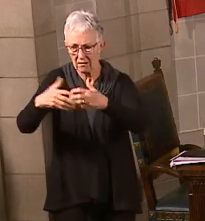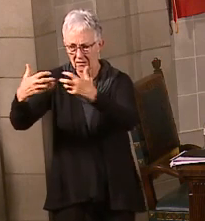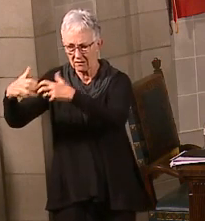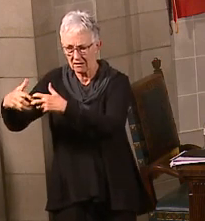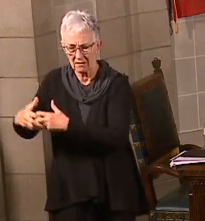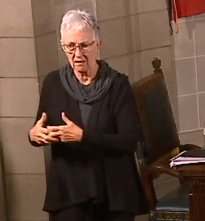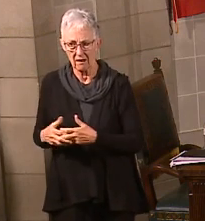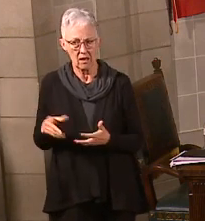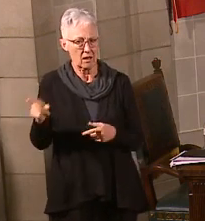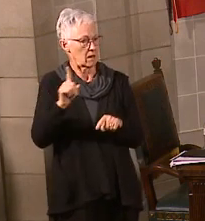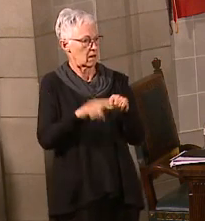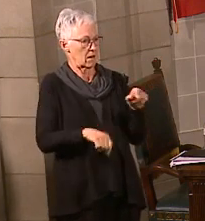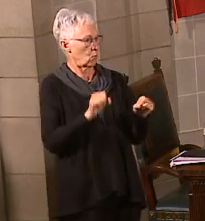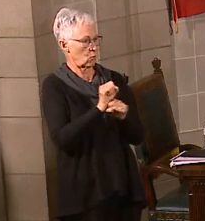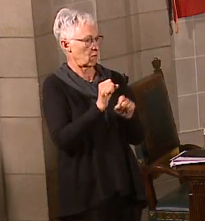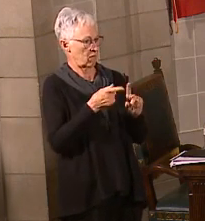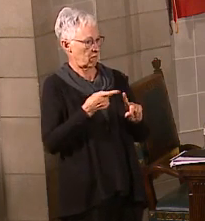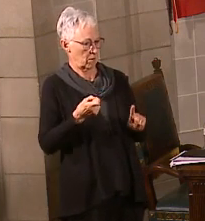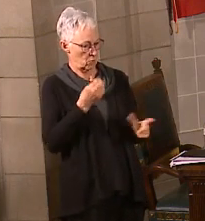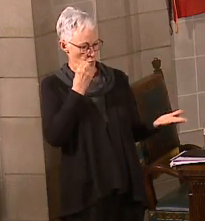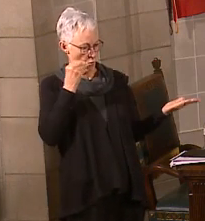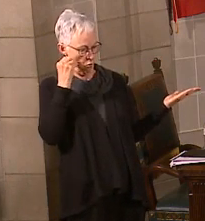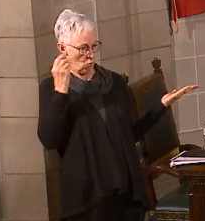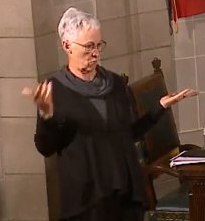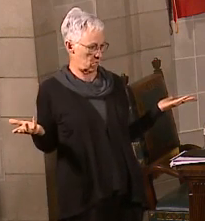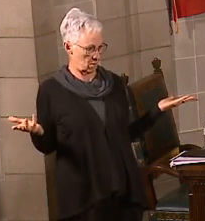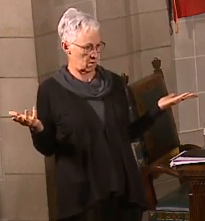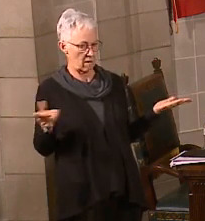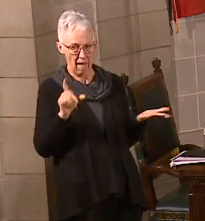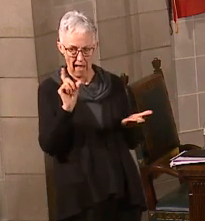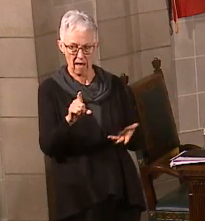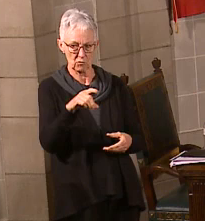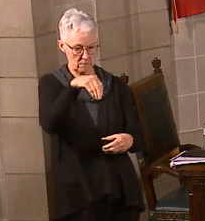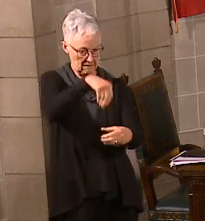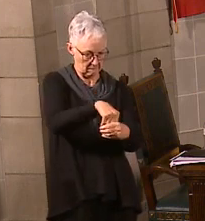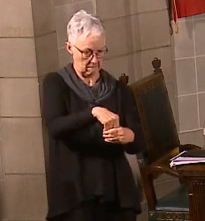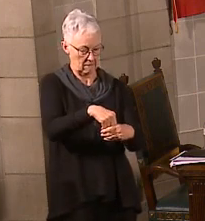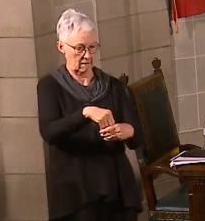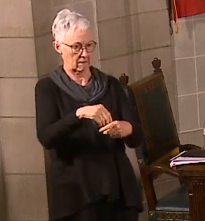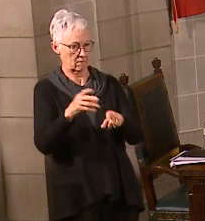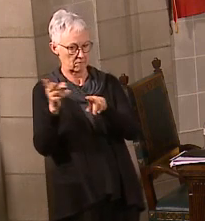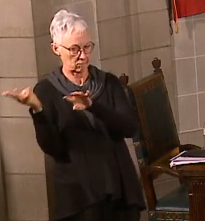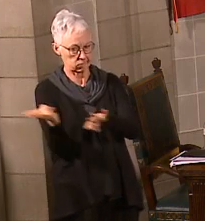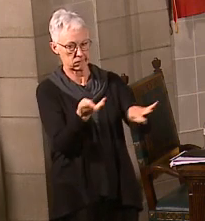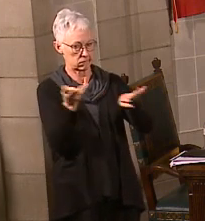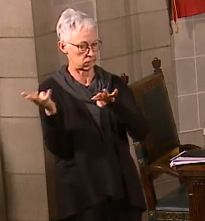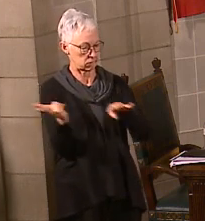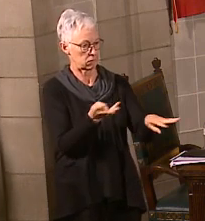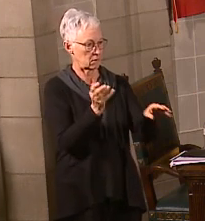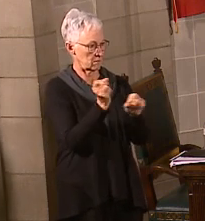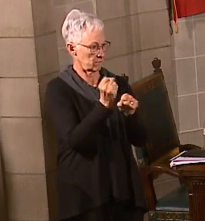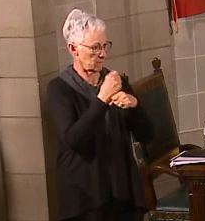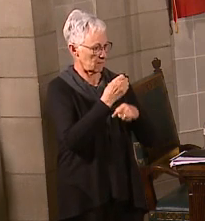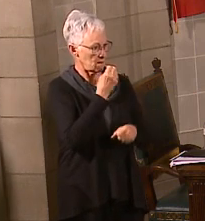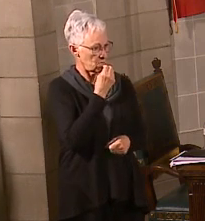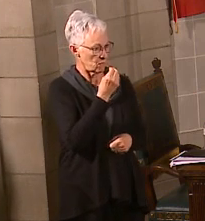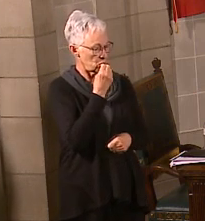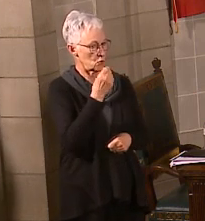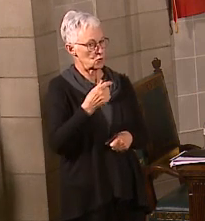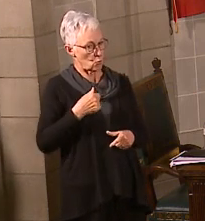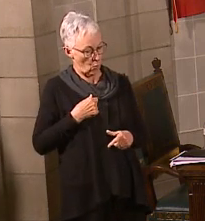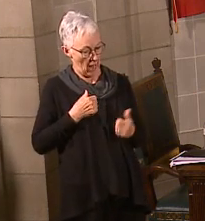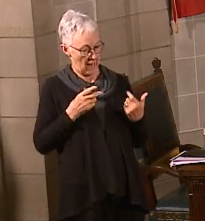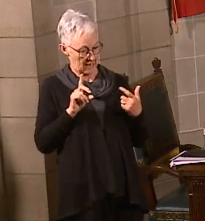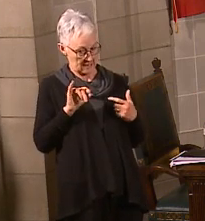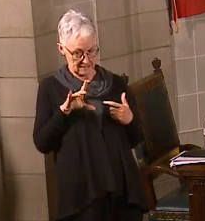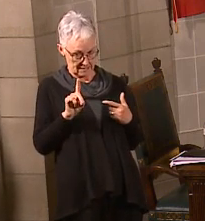possible, but you can imagine in a manufacturing environment that's difficult. So that was just reaching out to make sure that those big employers